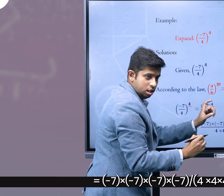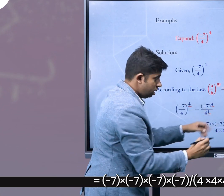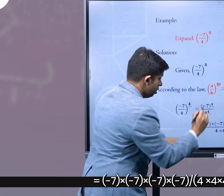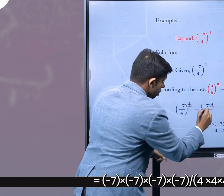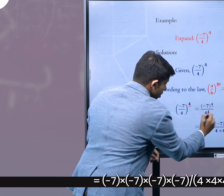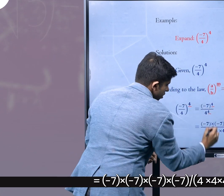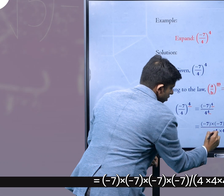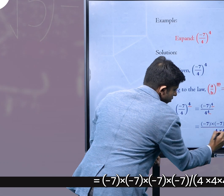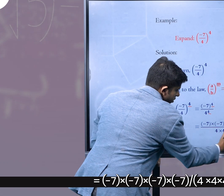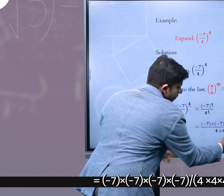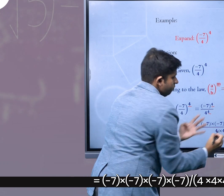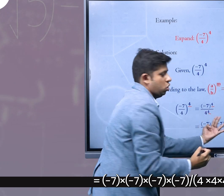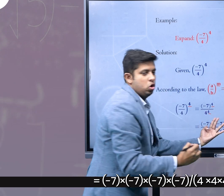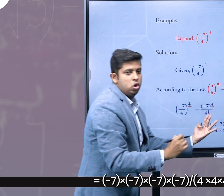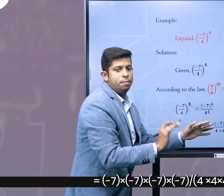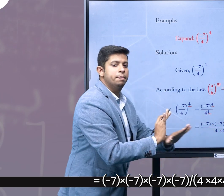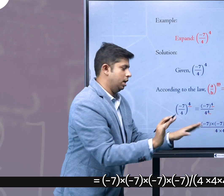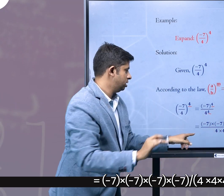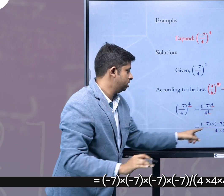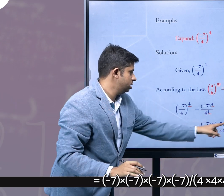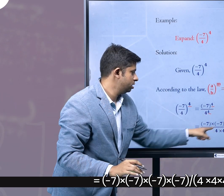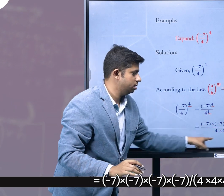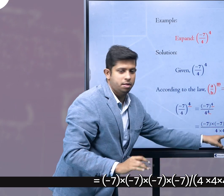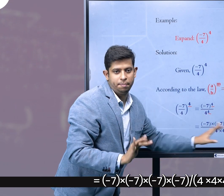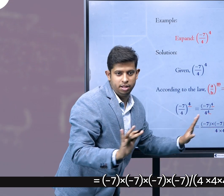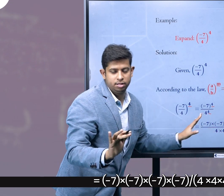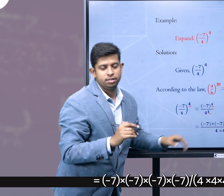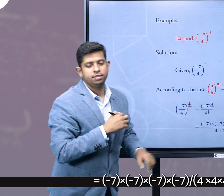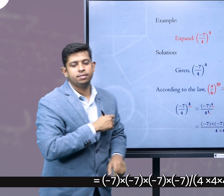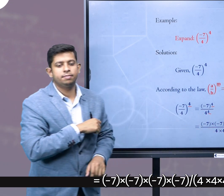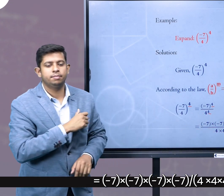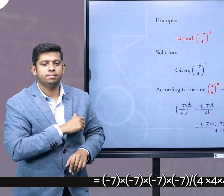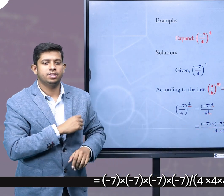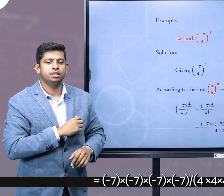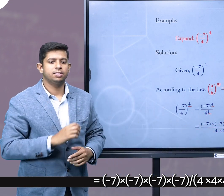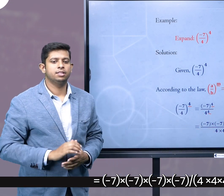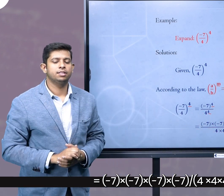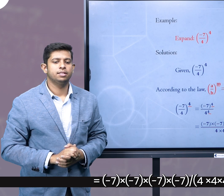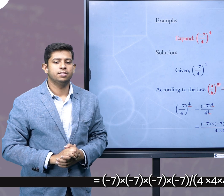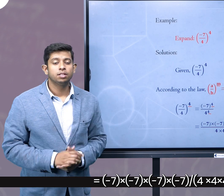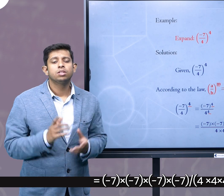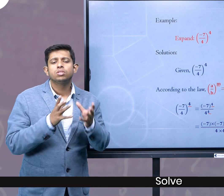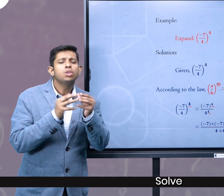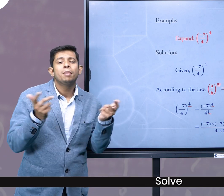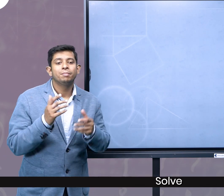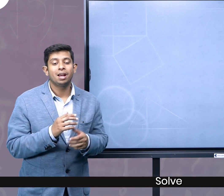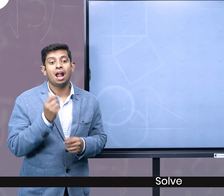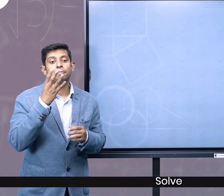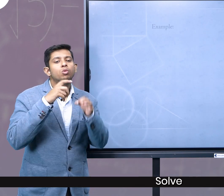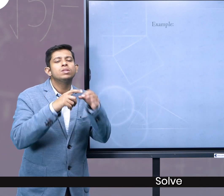is equal to minus 7 into minus 7 into minus 7 into minus 7 by 4 into 4 into 4 into 4. Solve. 2